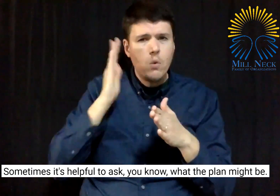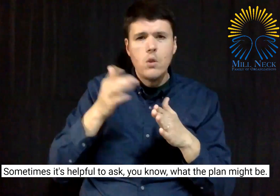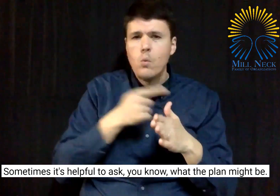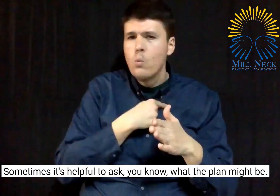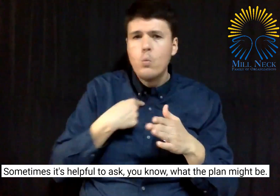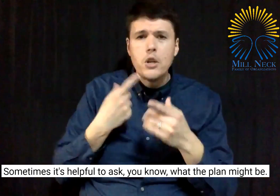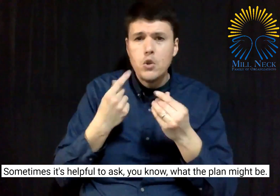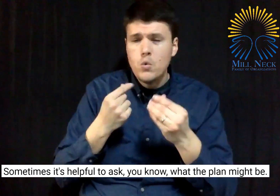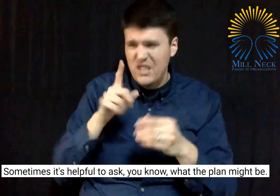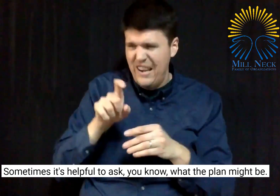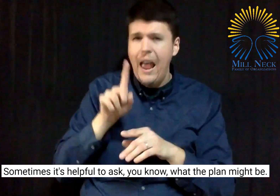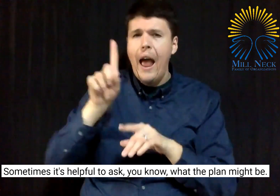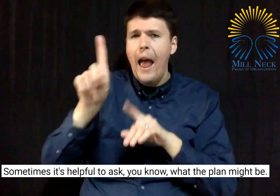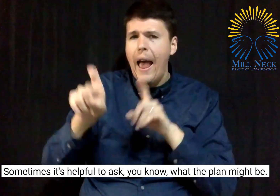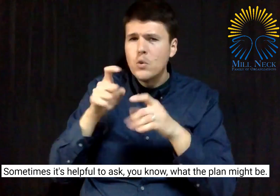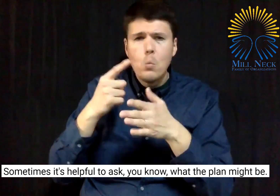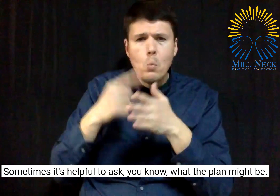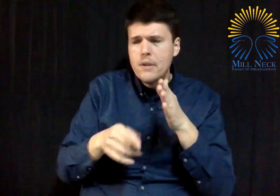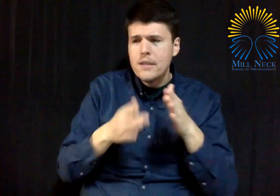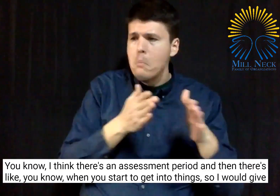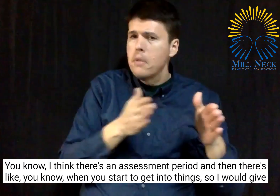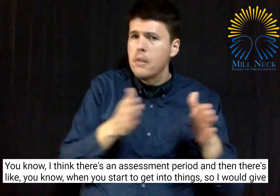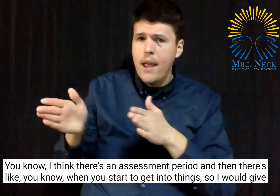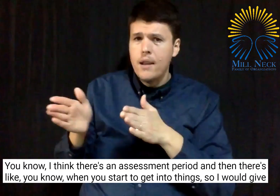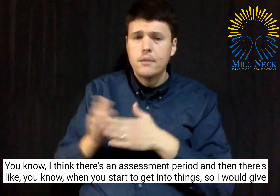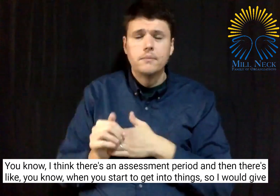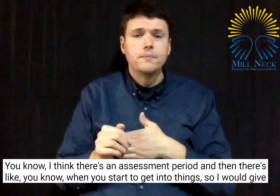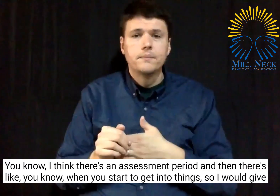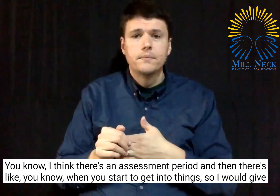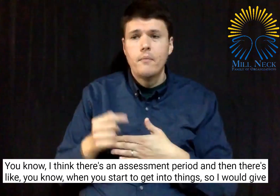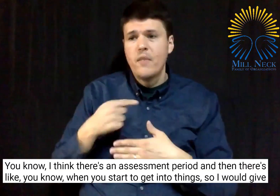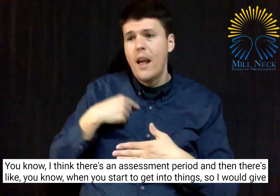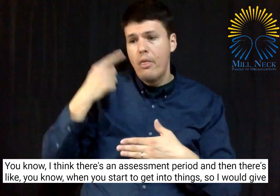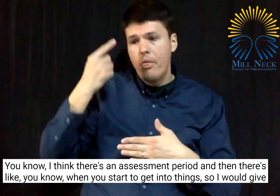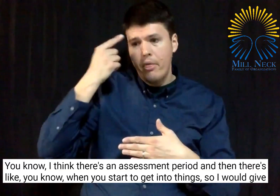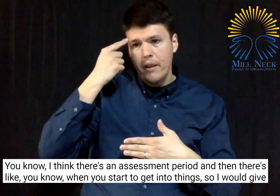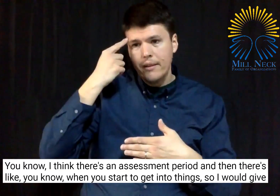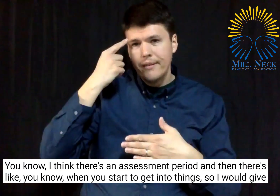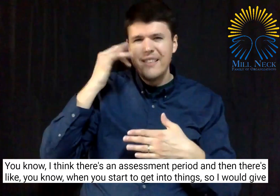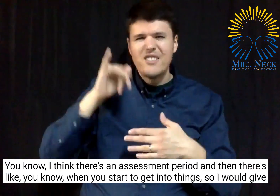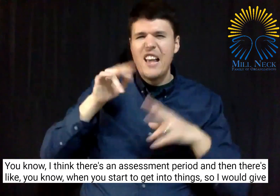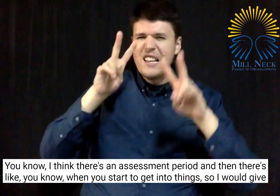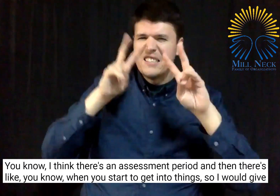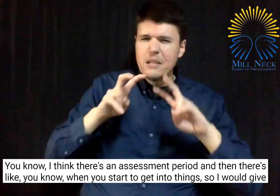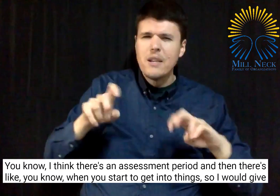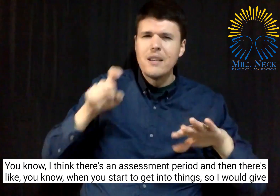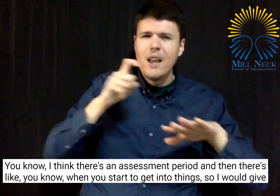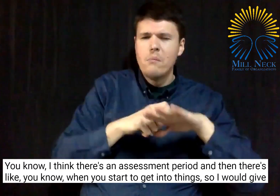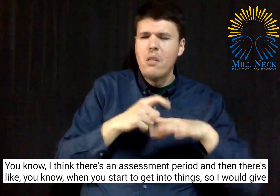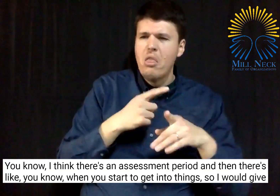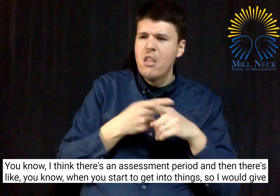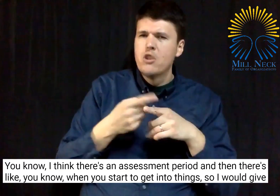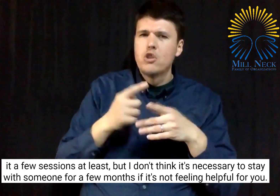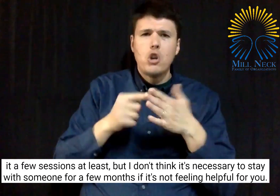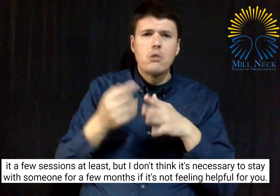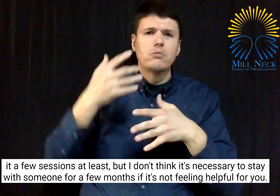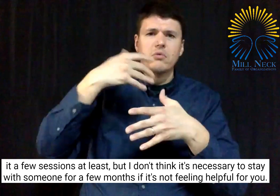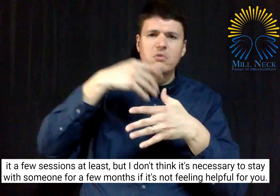ask, what the plan might be. I think there's an assessment period, and then there's when you start to get into things. So I would give it a few sessions